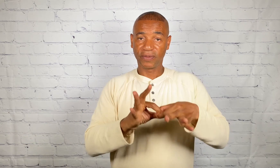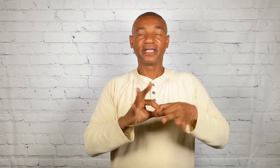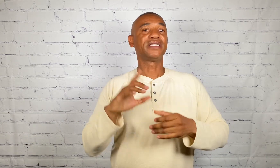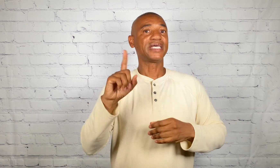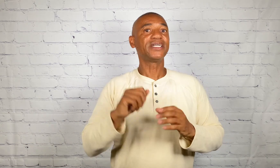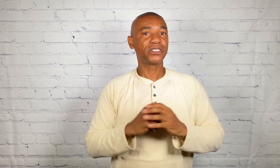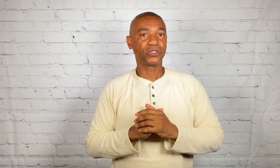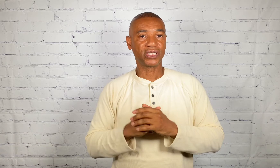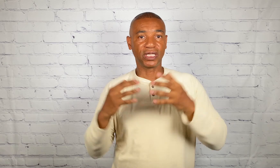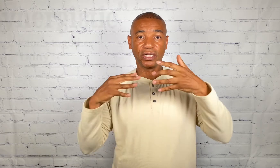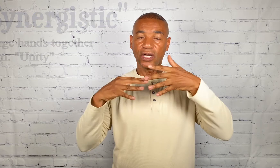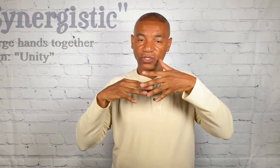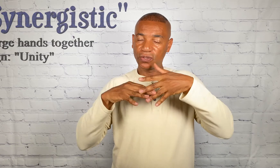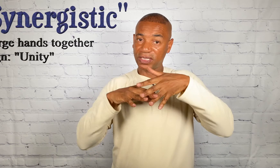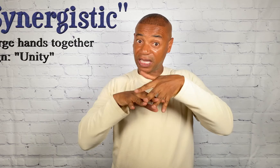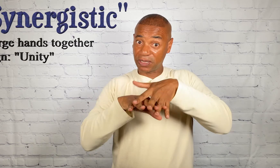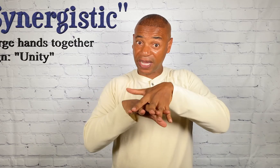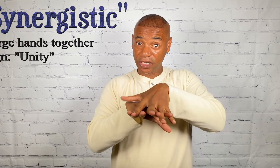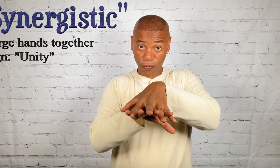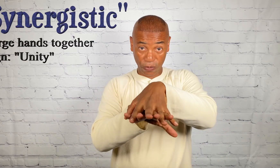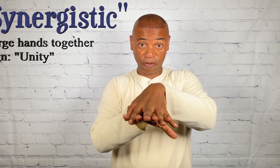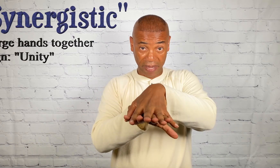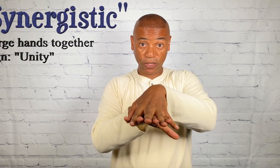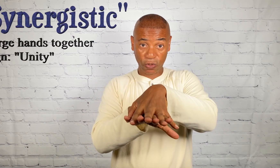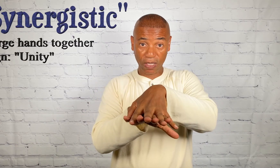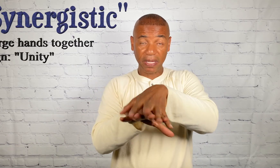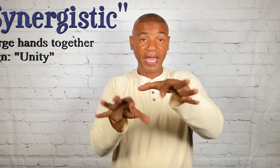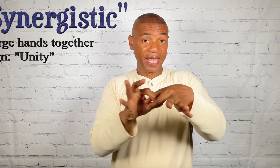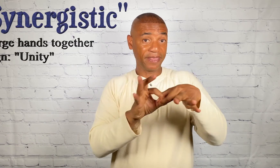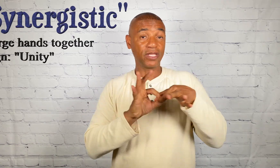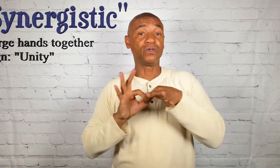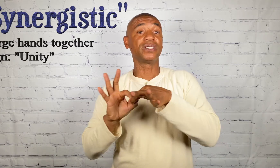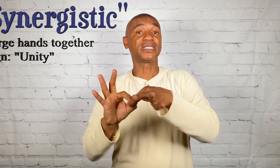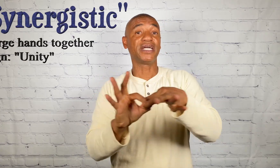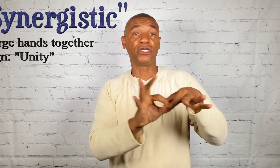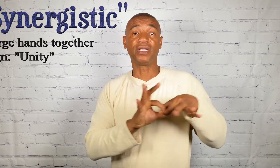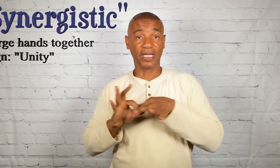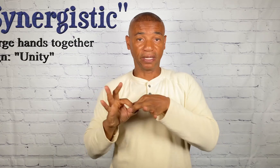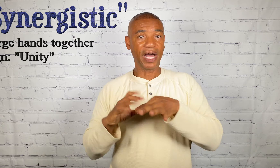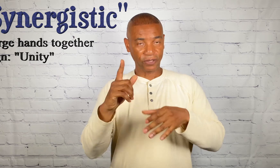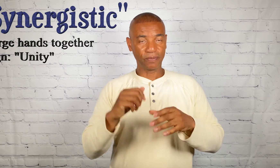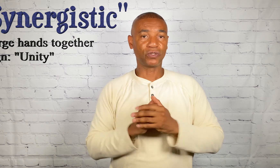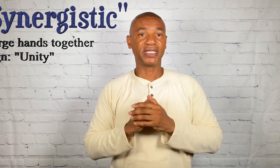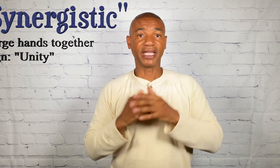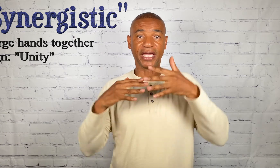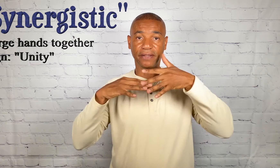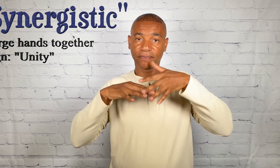To sign synergistic, you do the same sign as you would do for mainstream, and then you do the sign unity. I'll demonstrate that again.